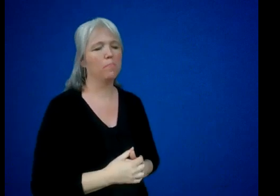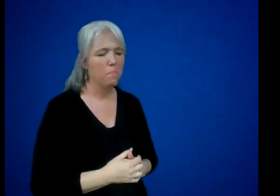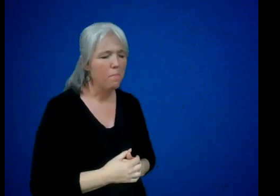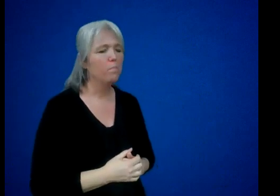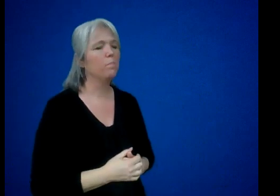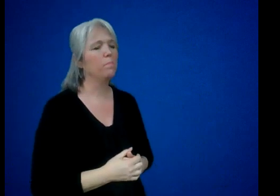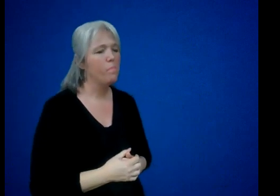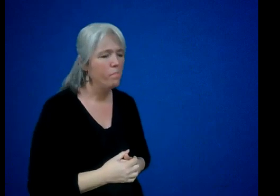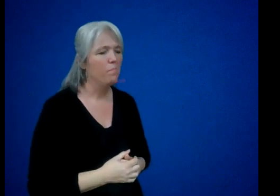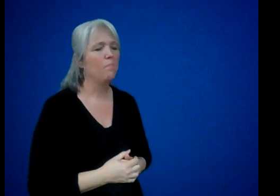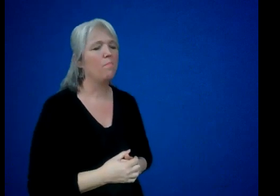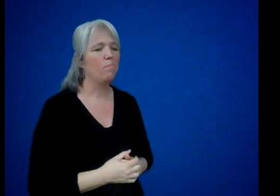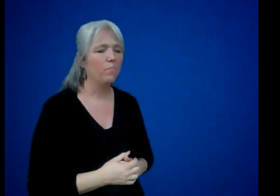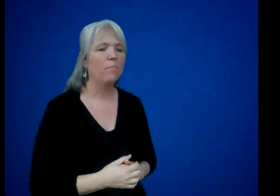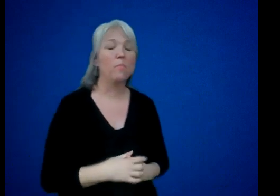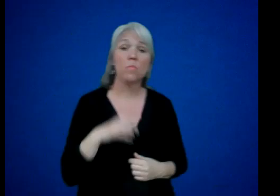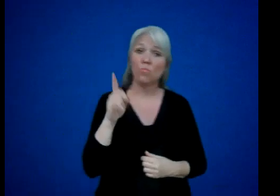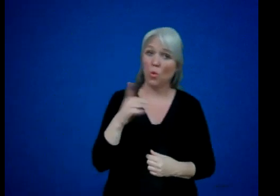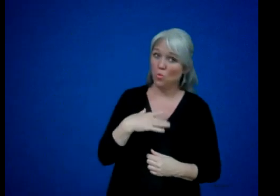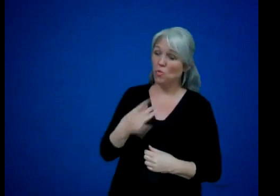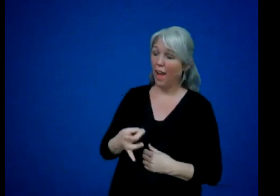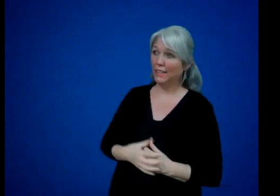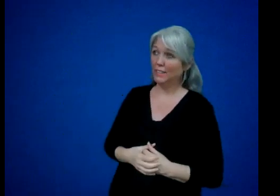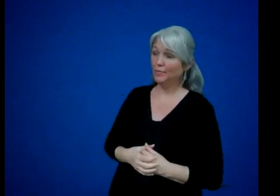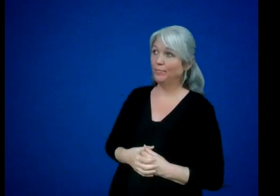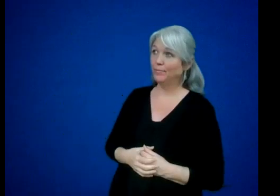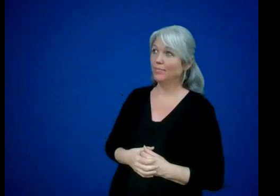head. "Do you like it?" I asked her.